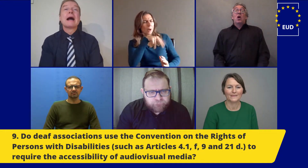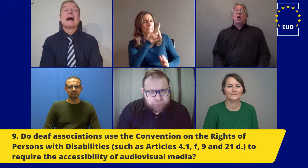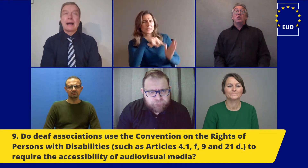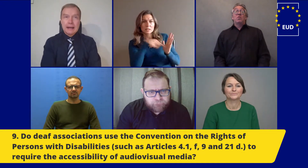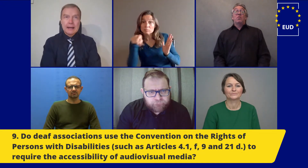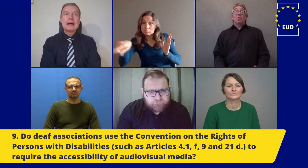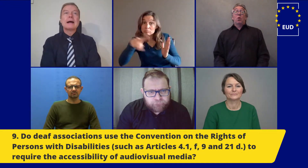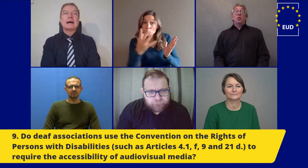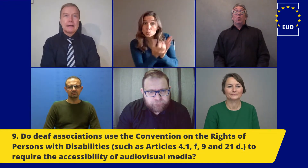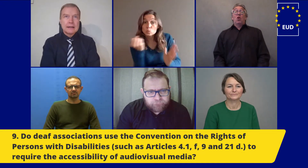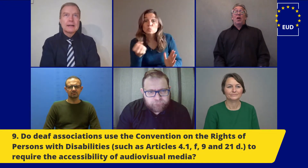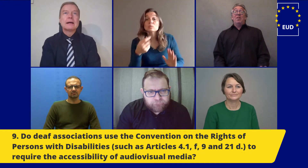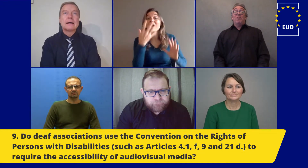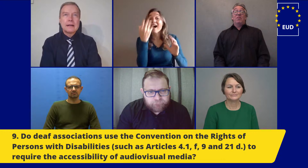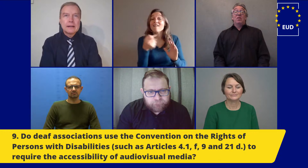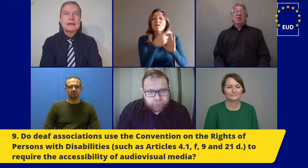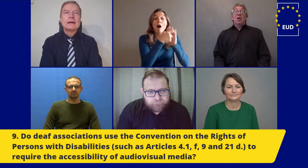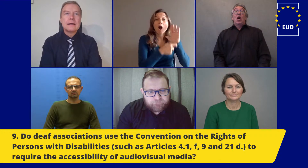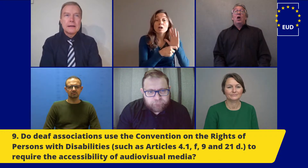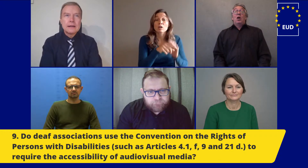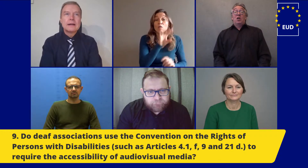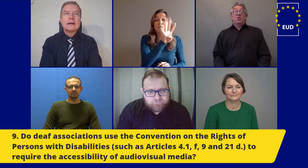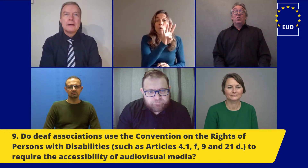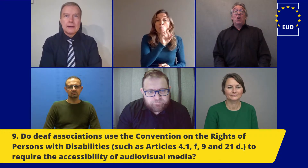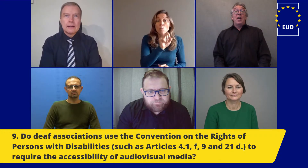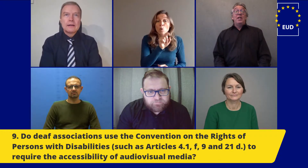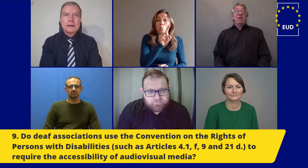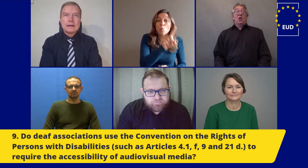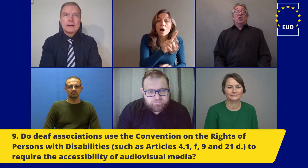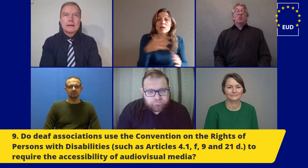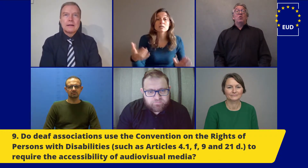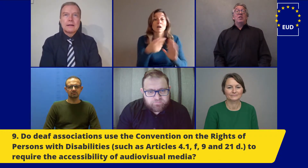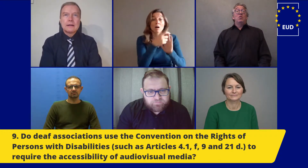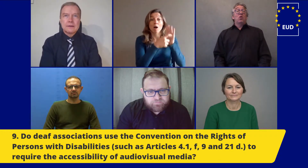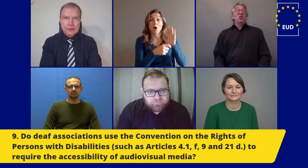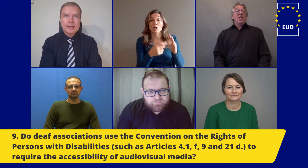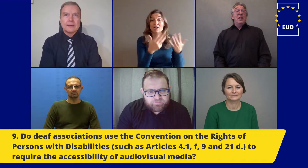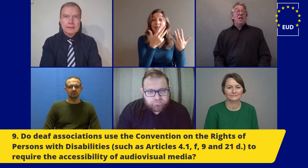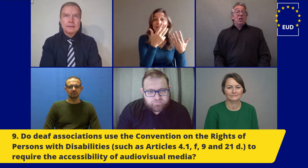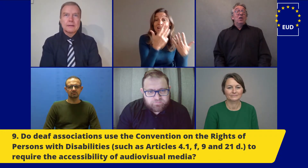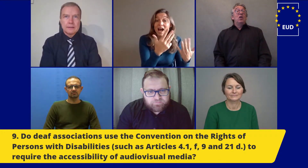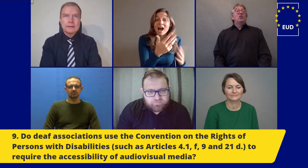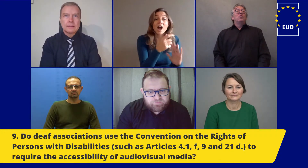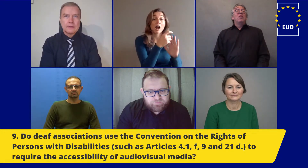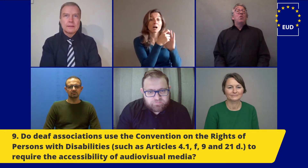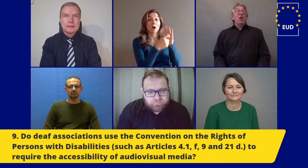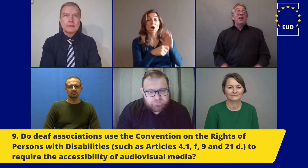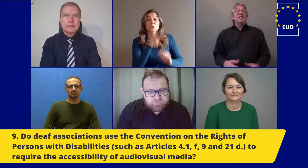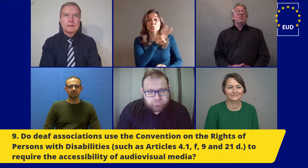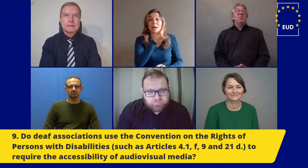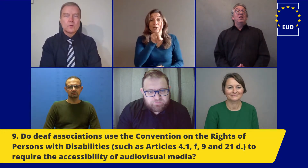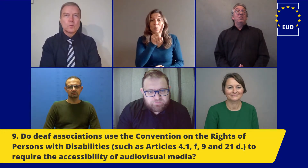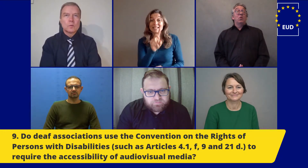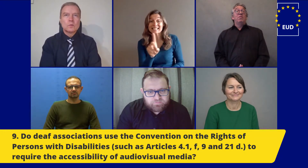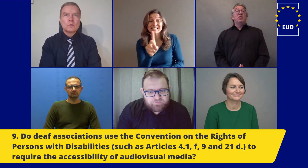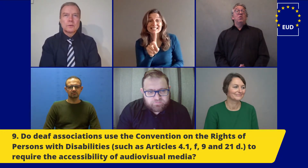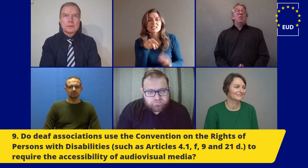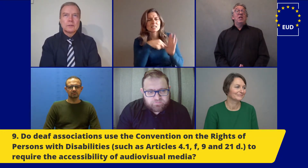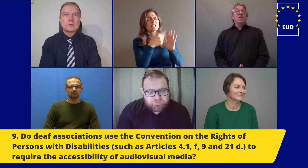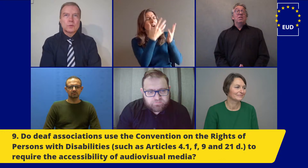Article 4.1F, Article 9, Article 21D, to require the accessibility of audiovisual media?